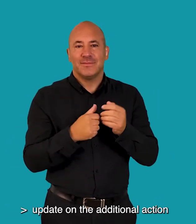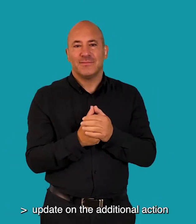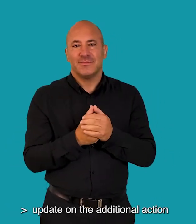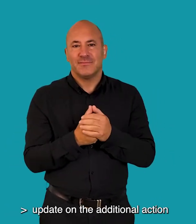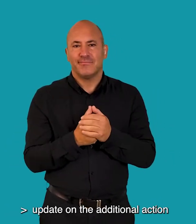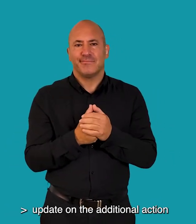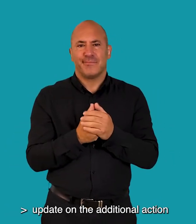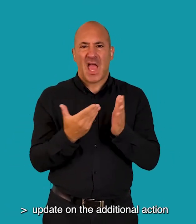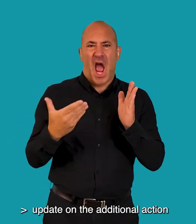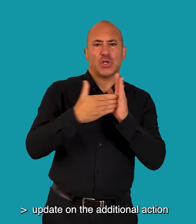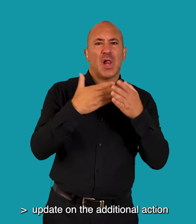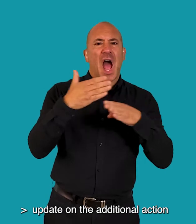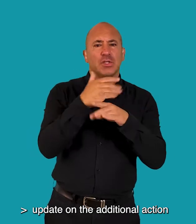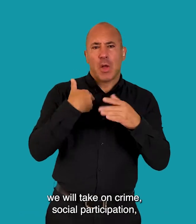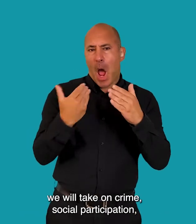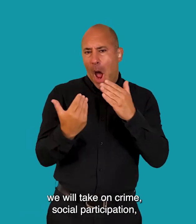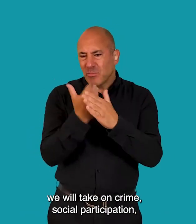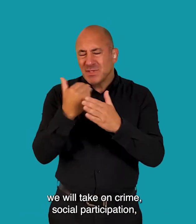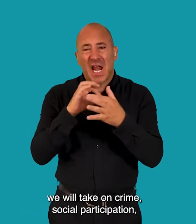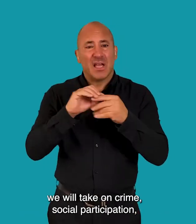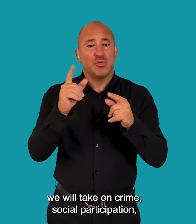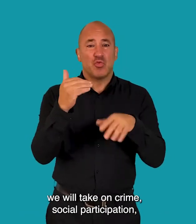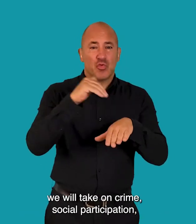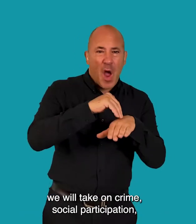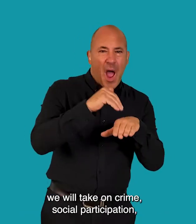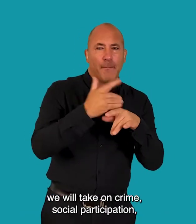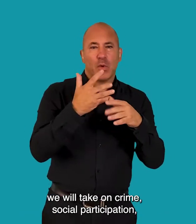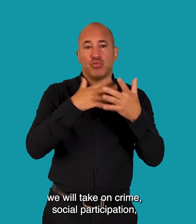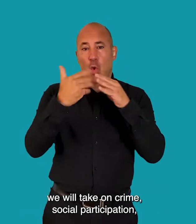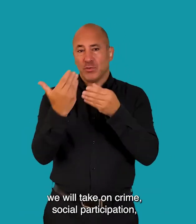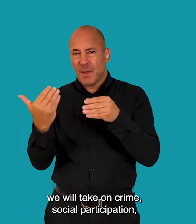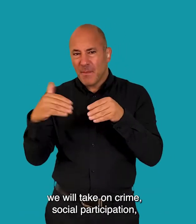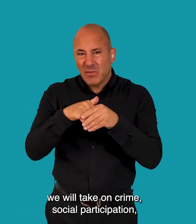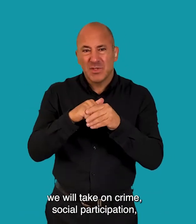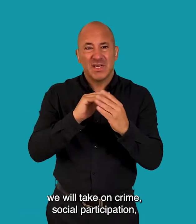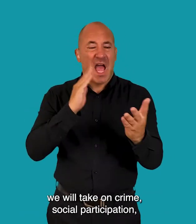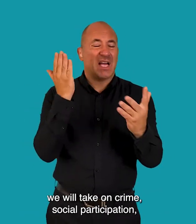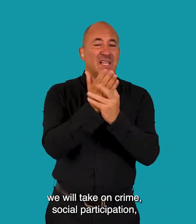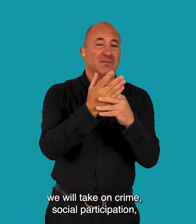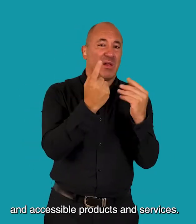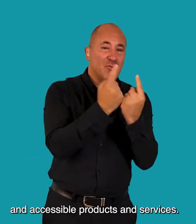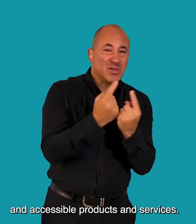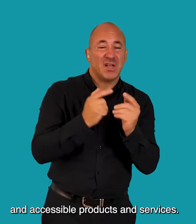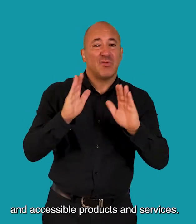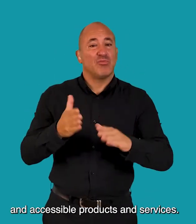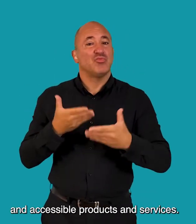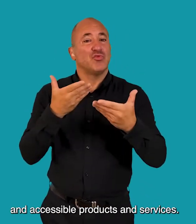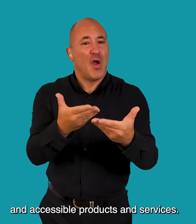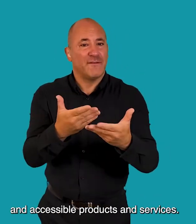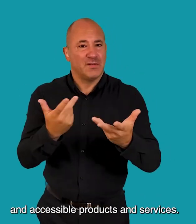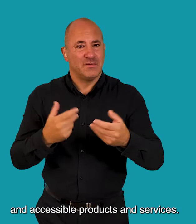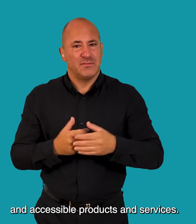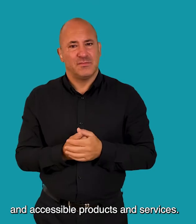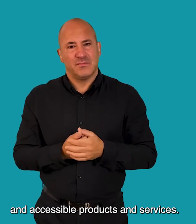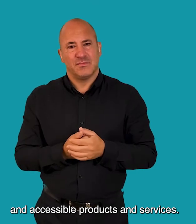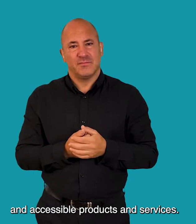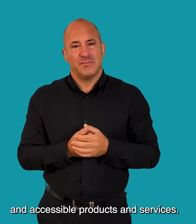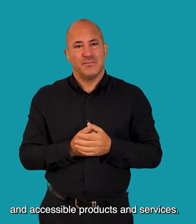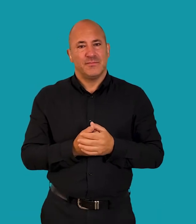update on the additional action we will take on crime, social participation, and accessible products and services.